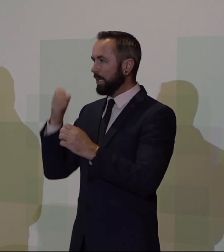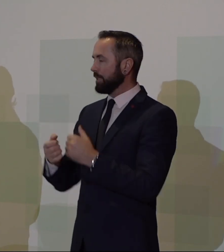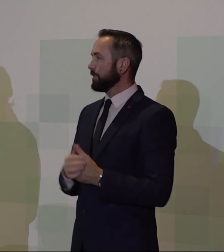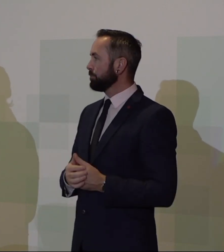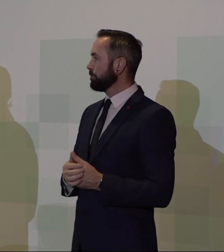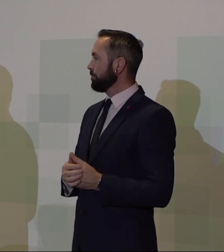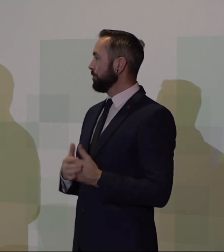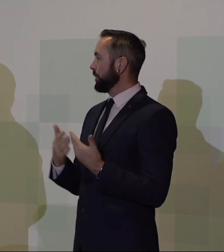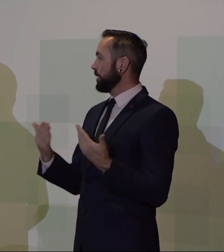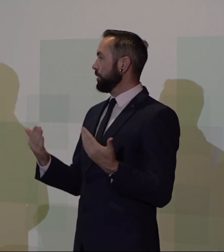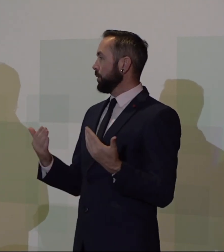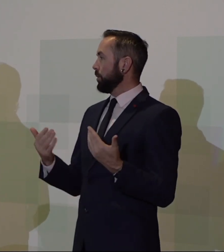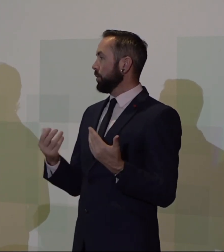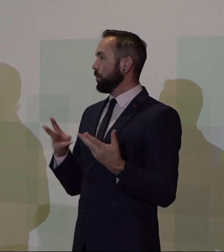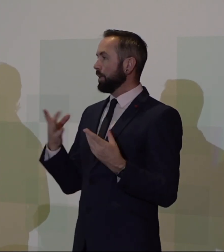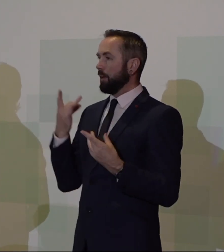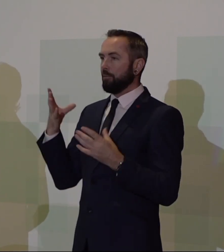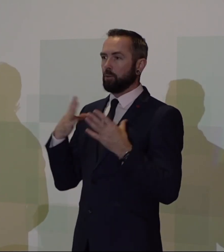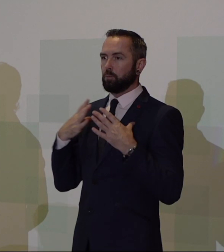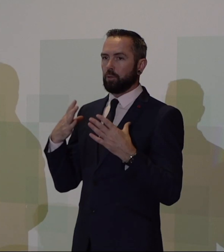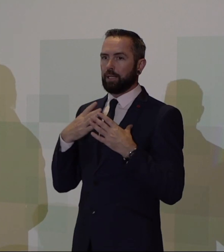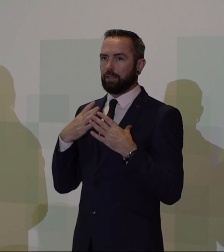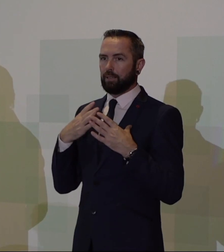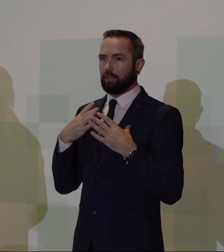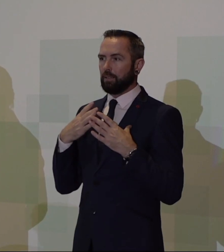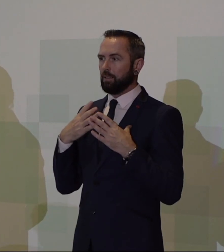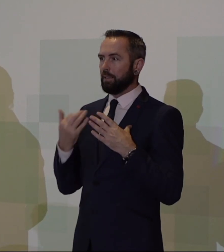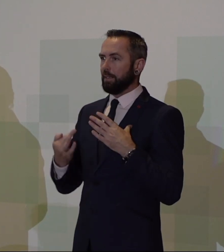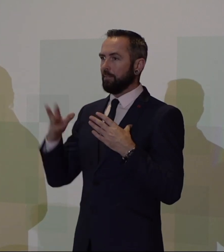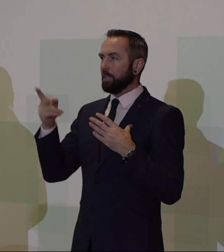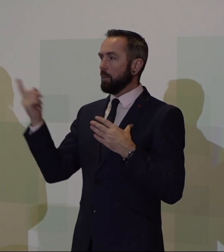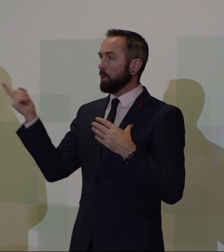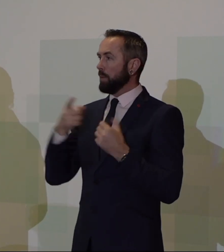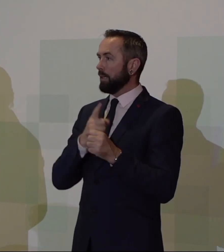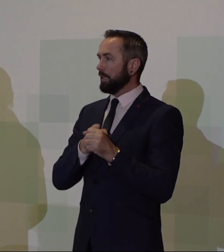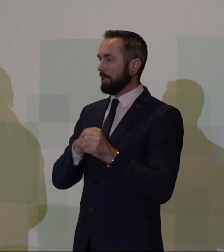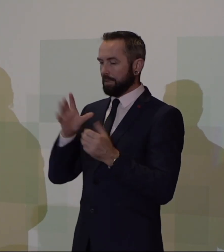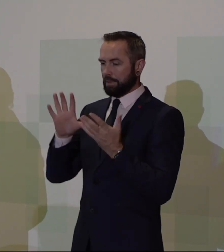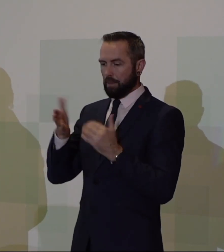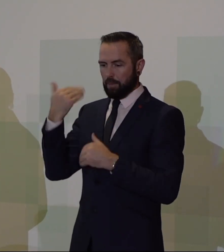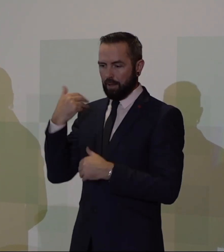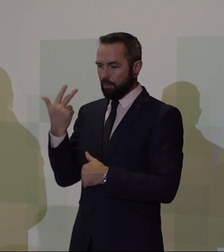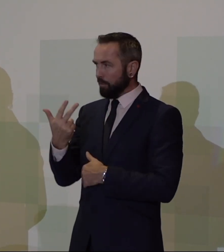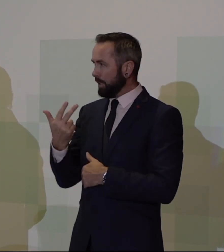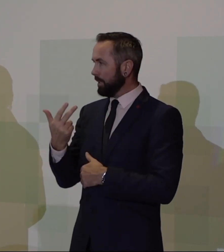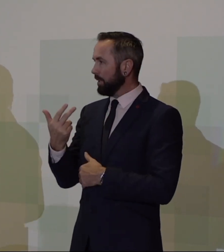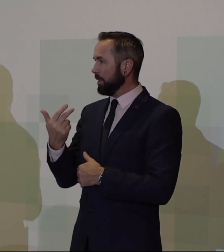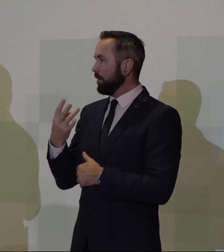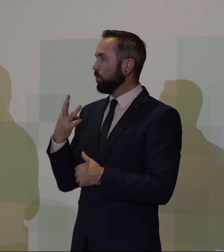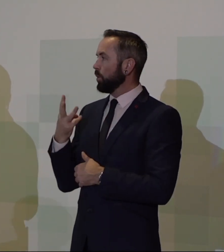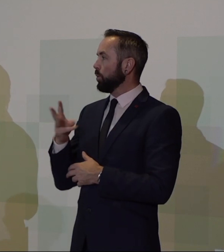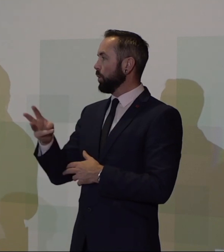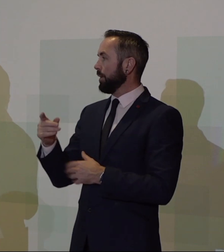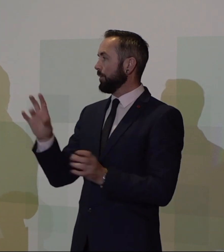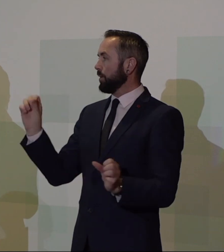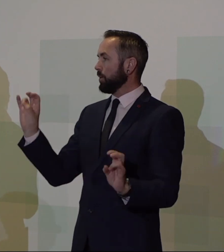So we will now take a break, and if you could all be back at 3:10, we're going to